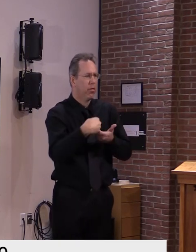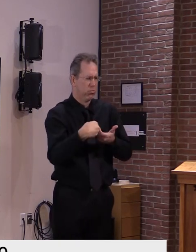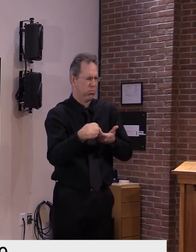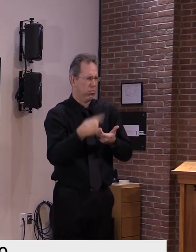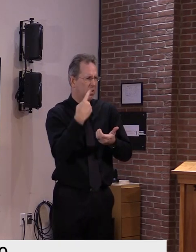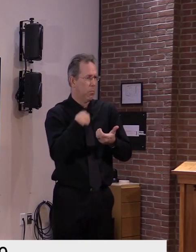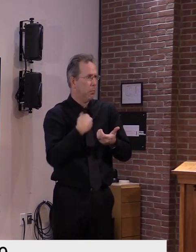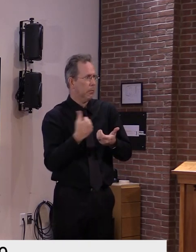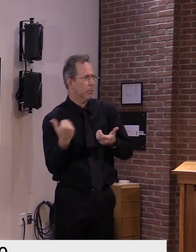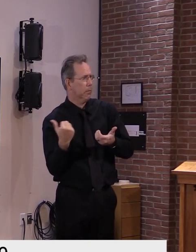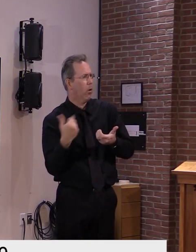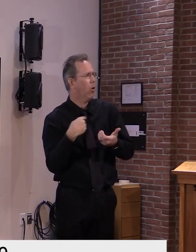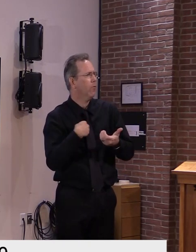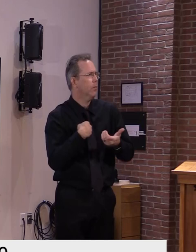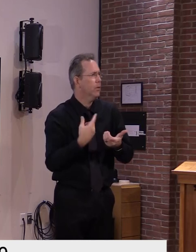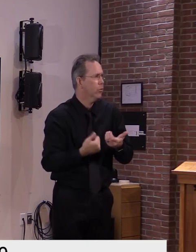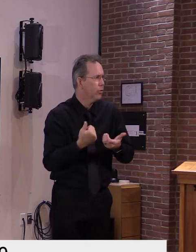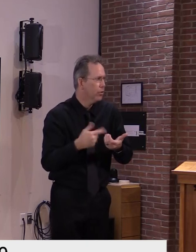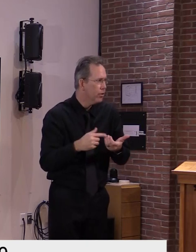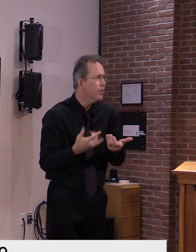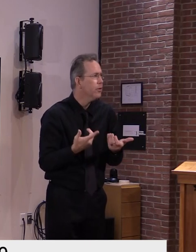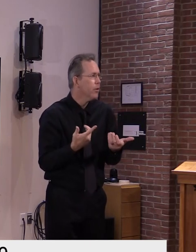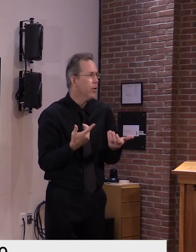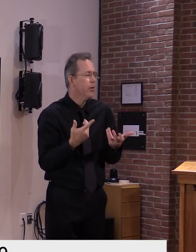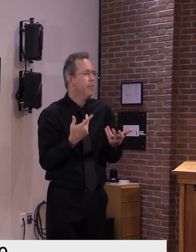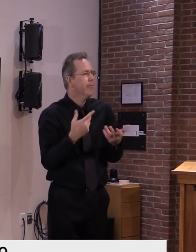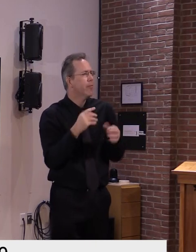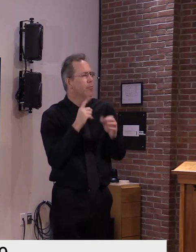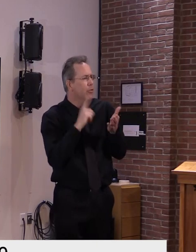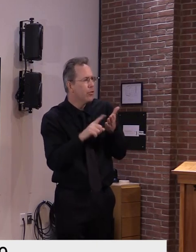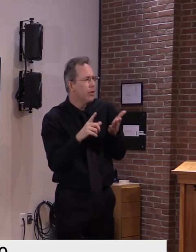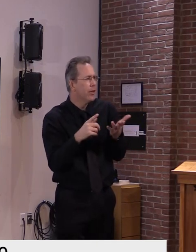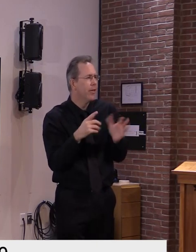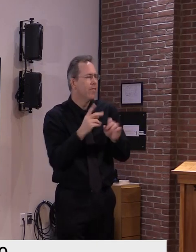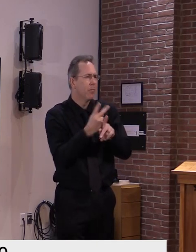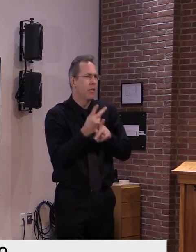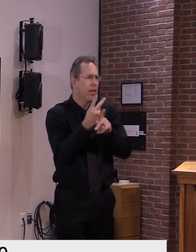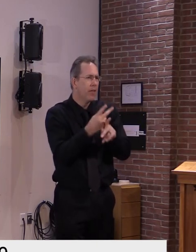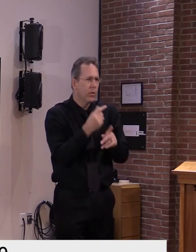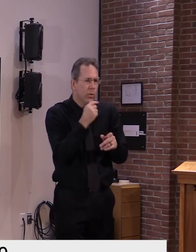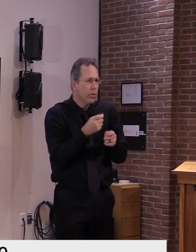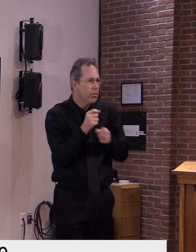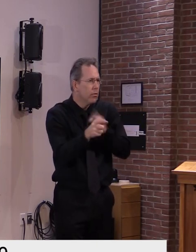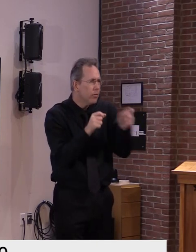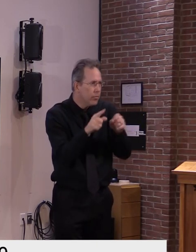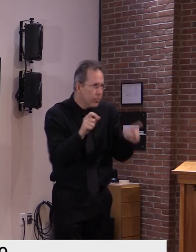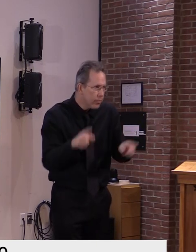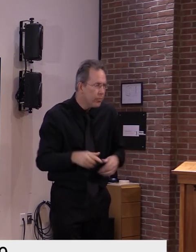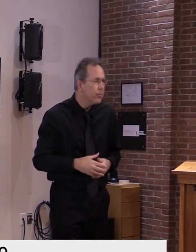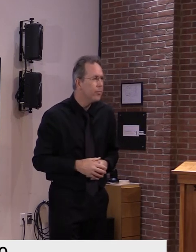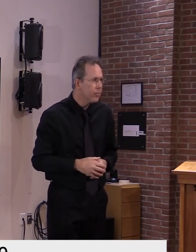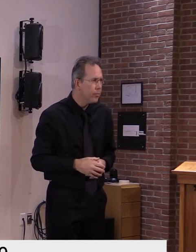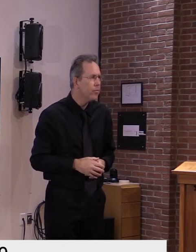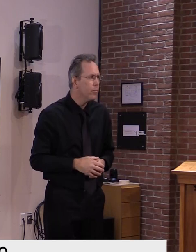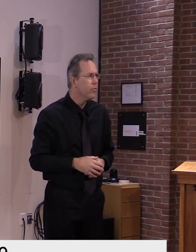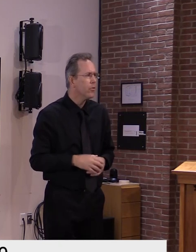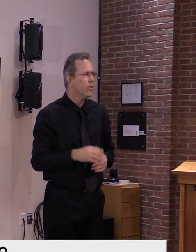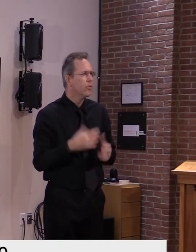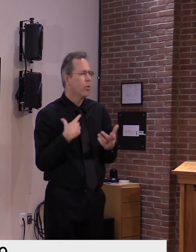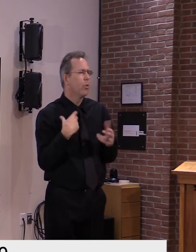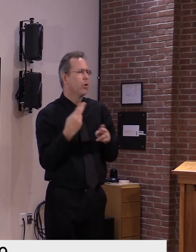sure that doesn't happen as we move forward on this. We need to get the technology out there, I